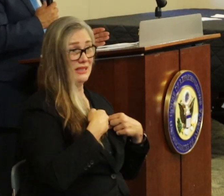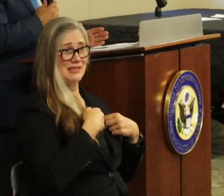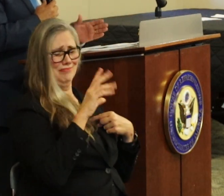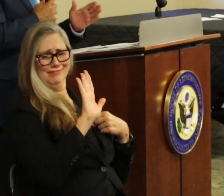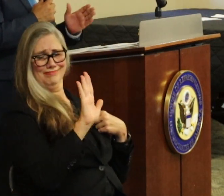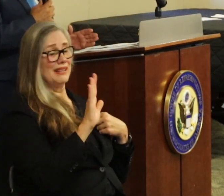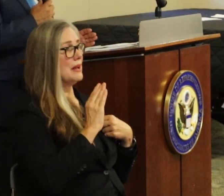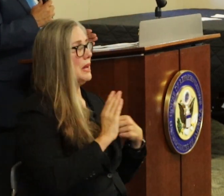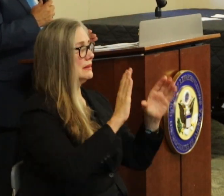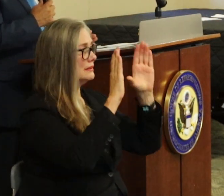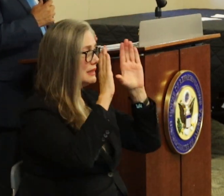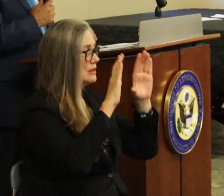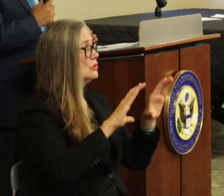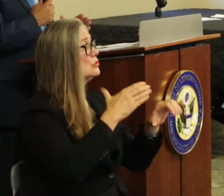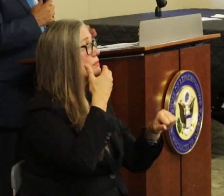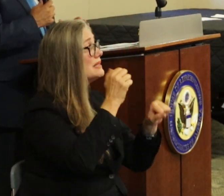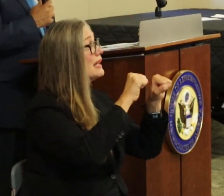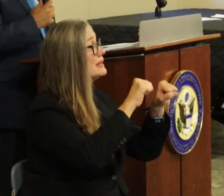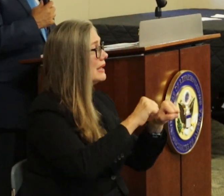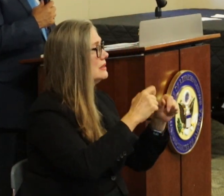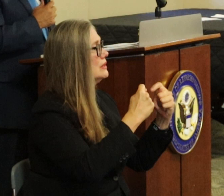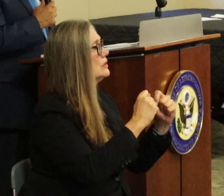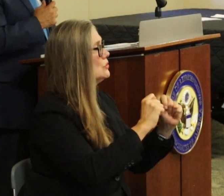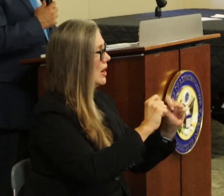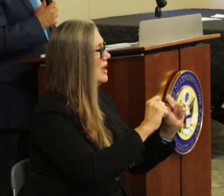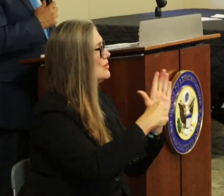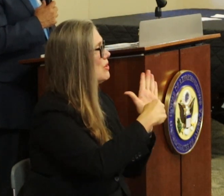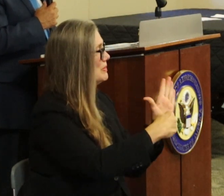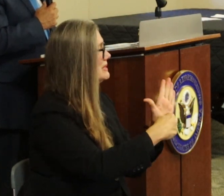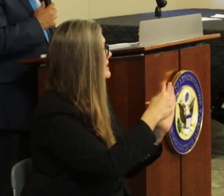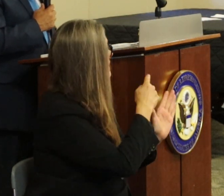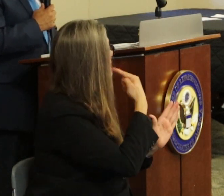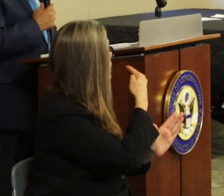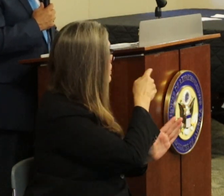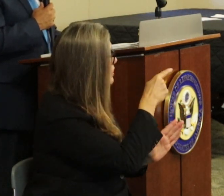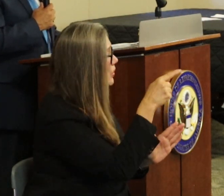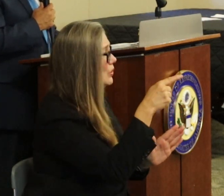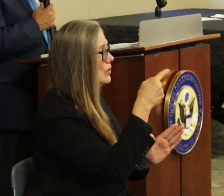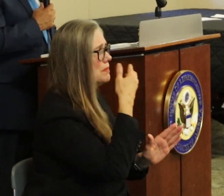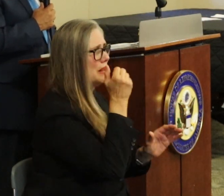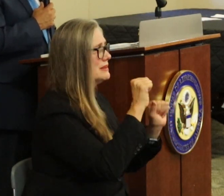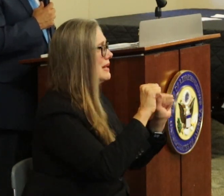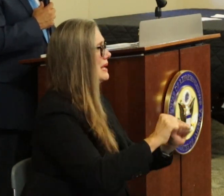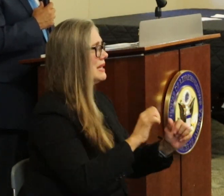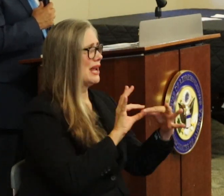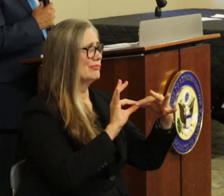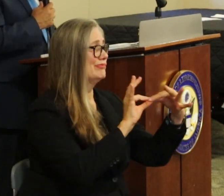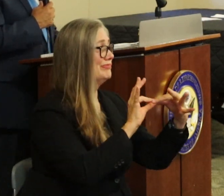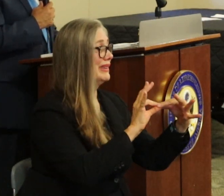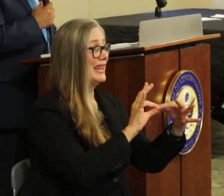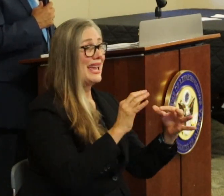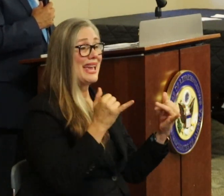listen and I will do my best to try to be the best representative for you all. And with that, I think my